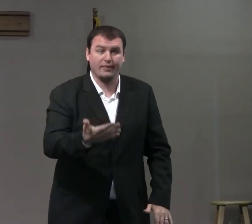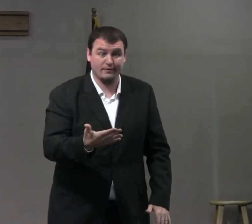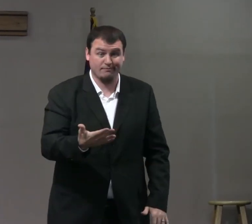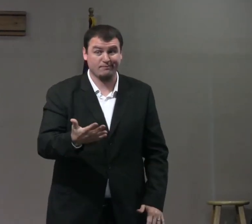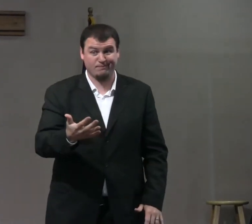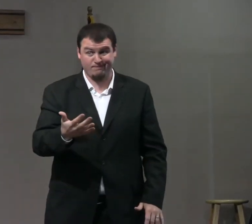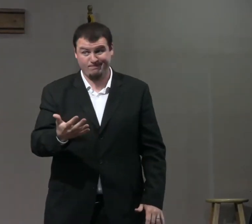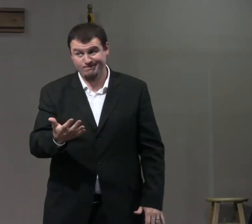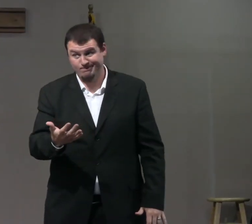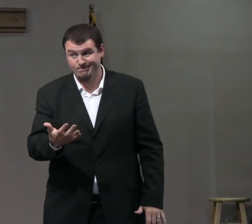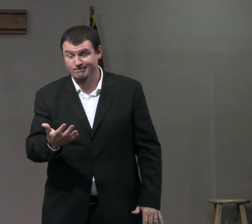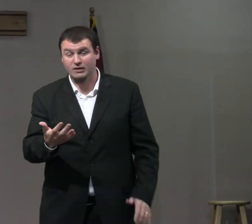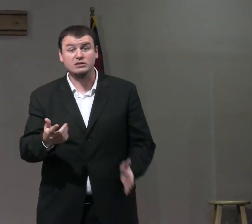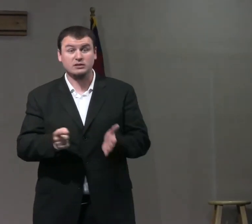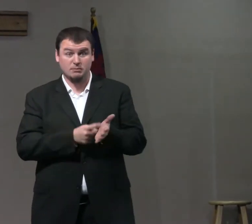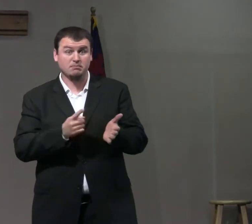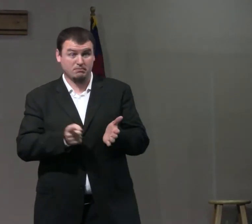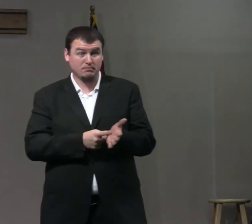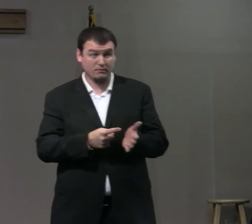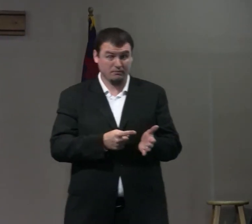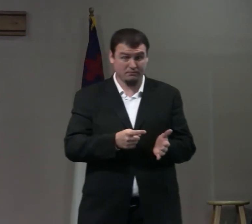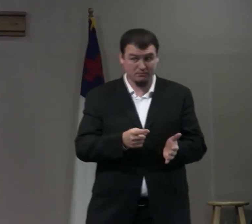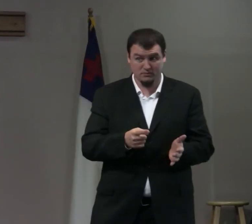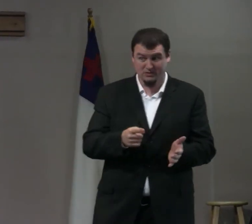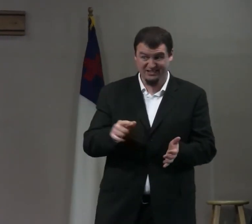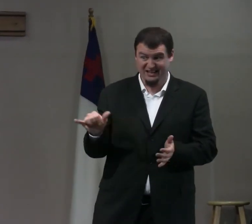Not only able, but ready.